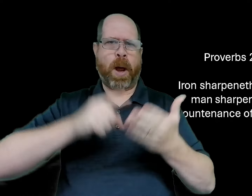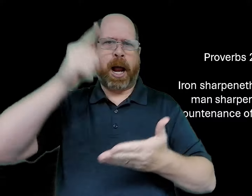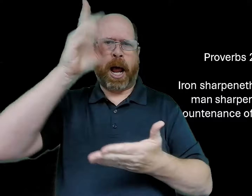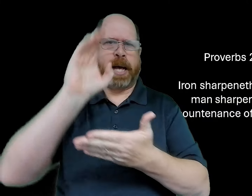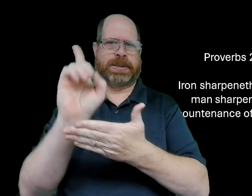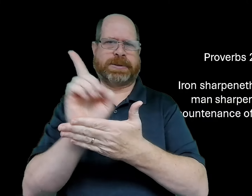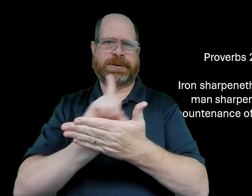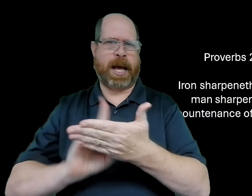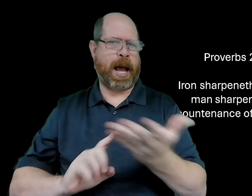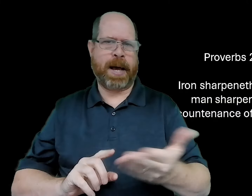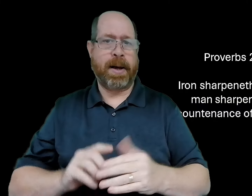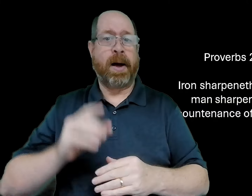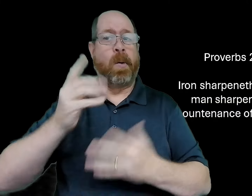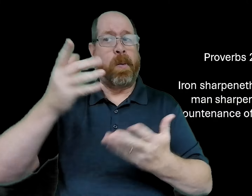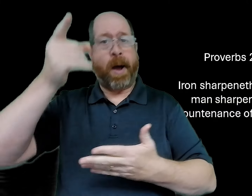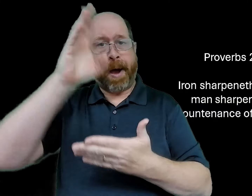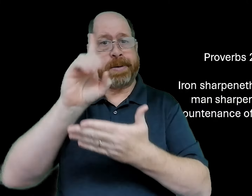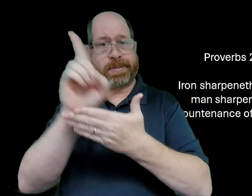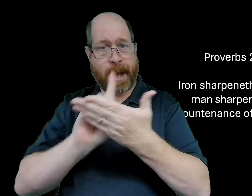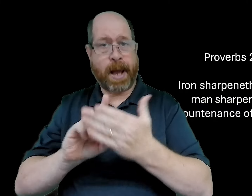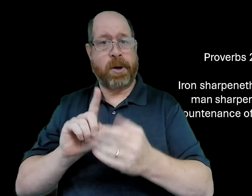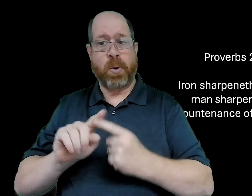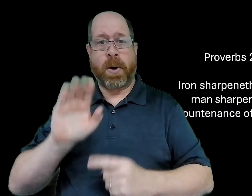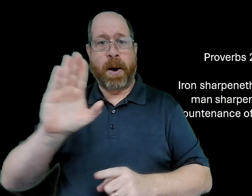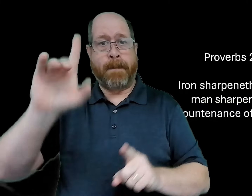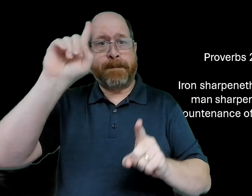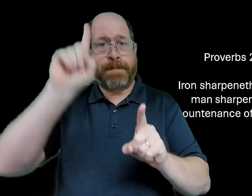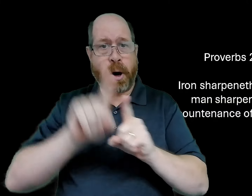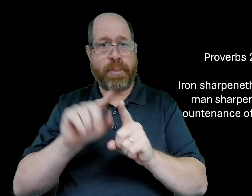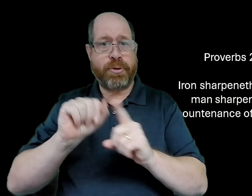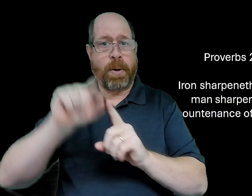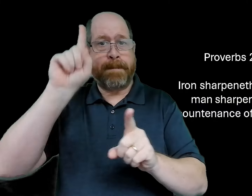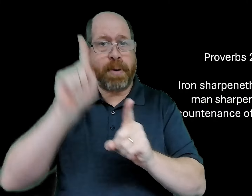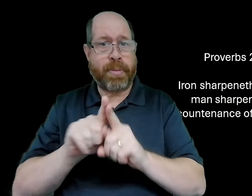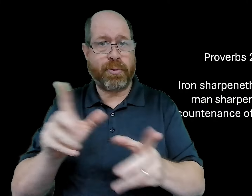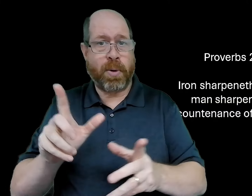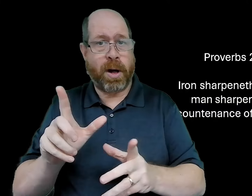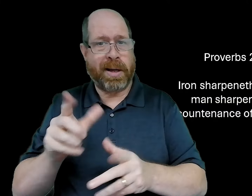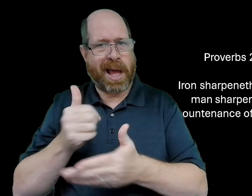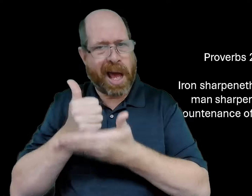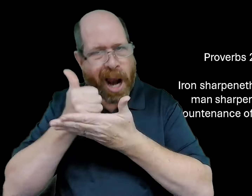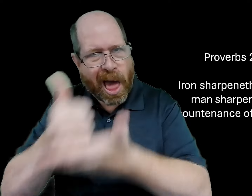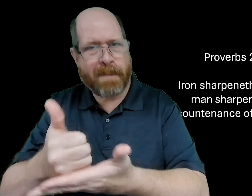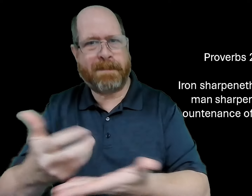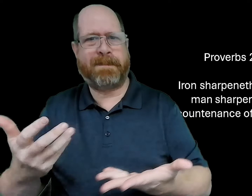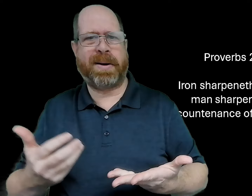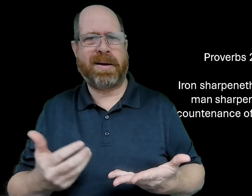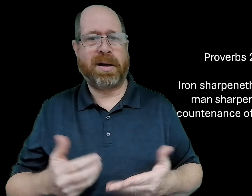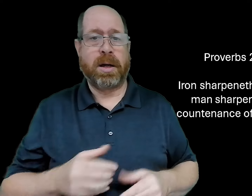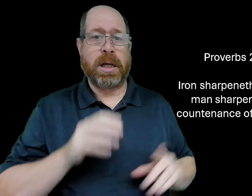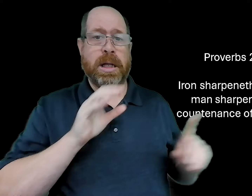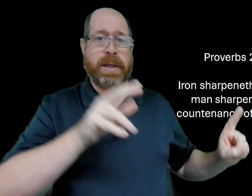That's not what God has designed us for. God made us to be brothers and sisters in Christ and to help each